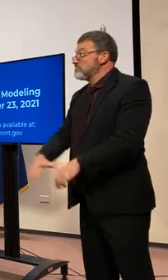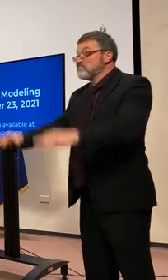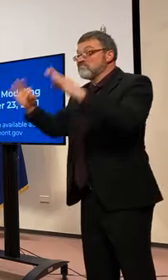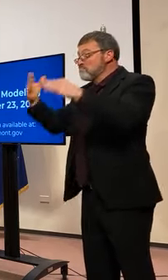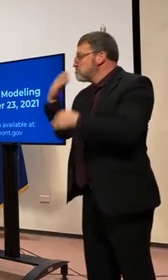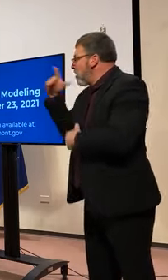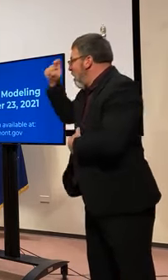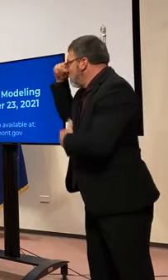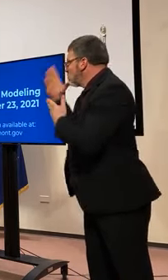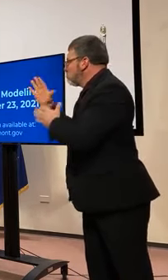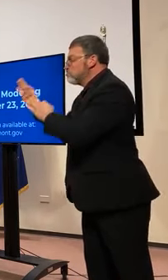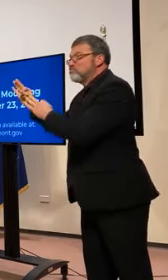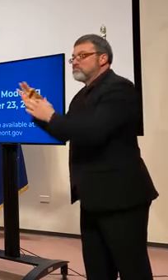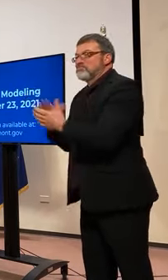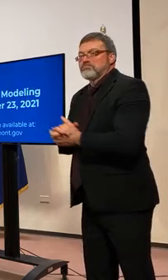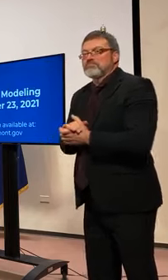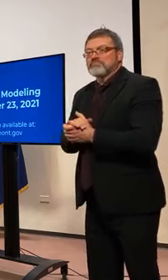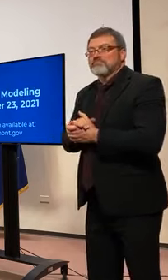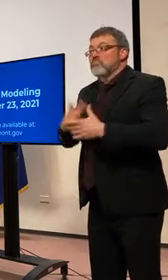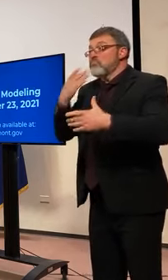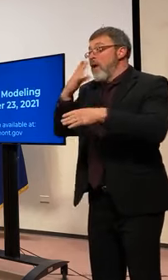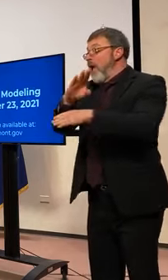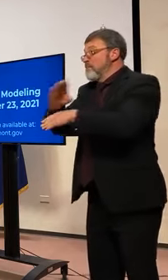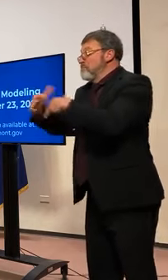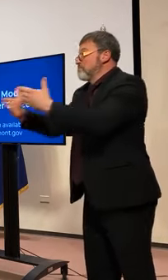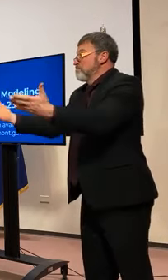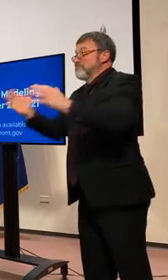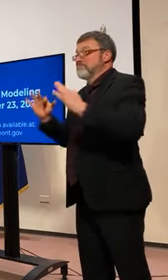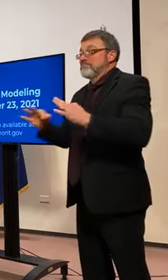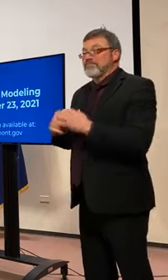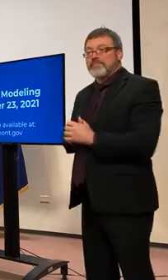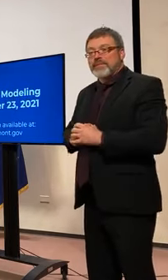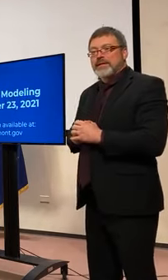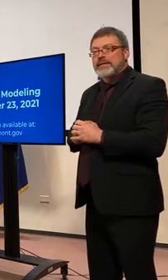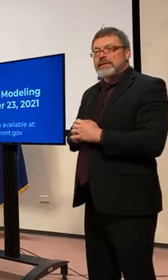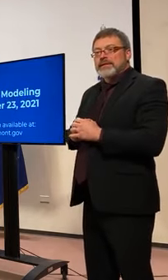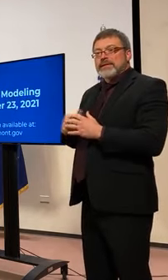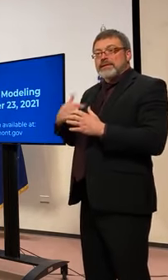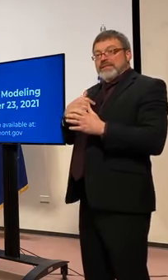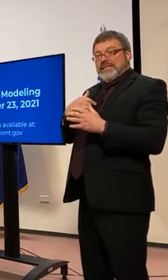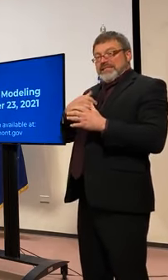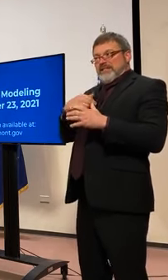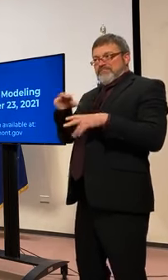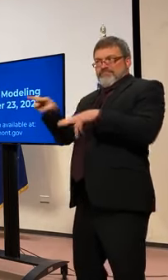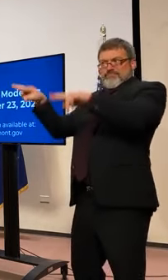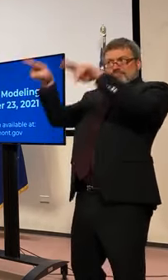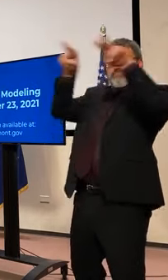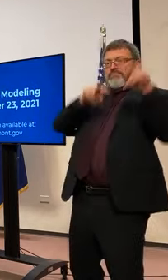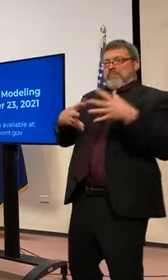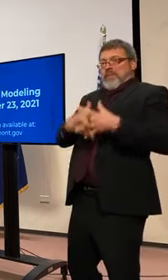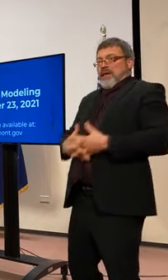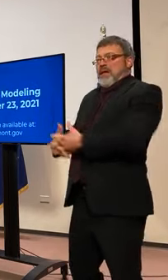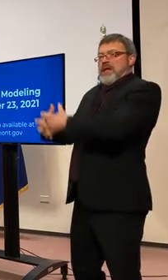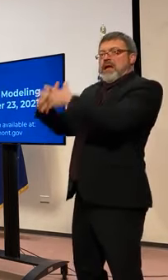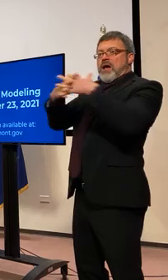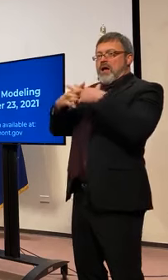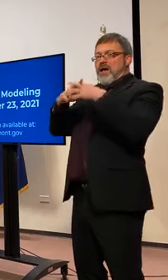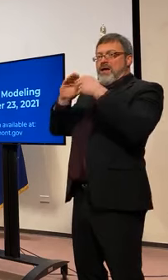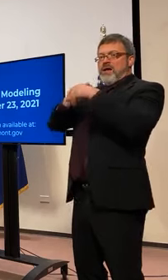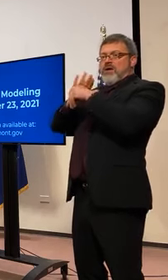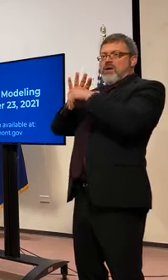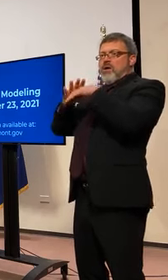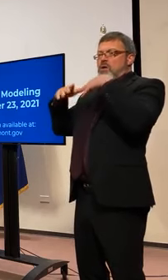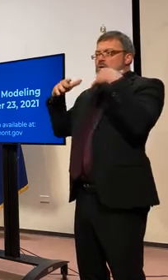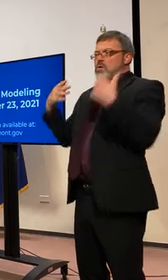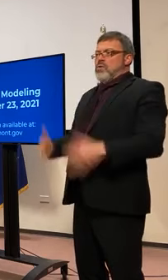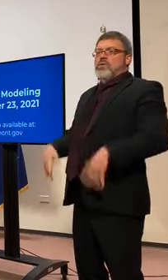Thank you very much, Governor, and good afternoon, everybody. So looking around the country and the region, we can see that COVID-19 cases are